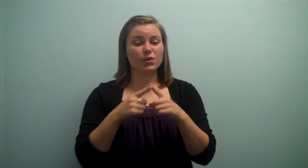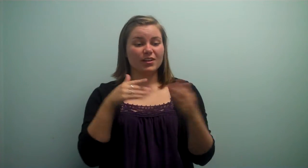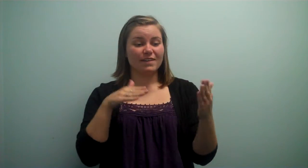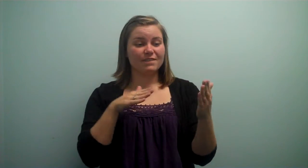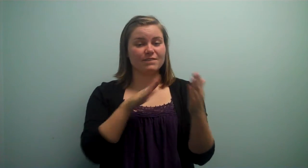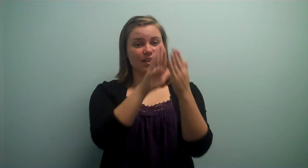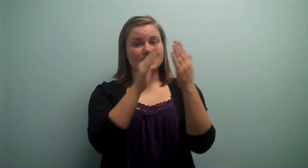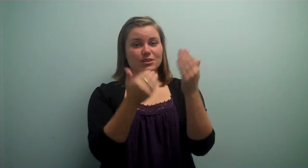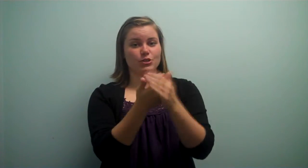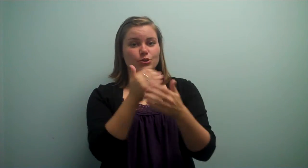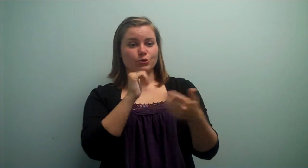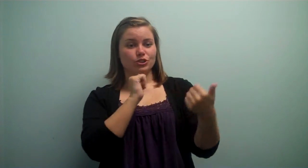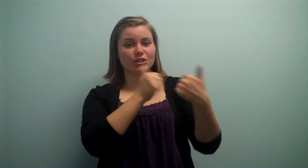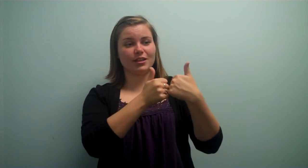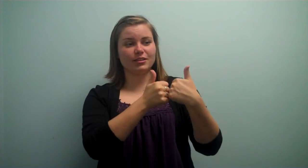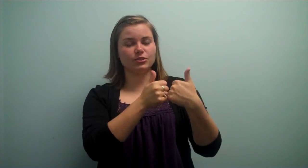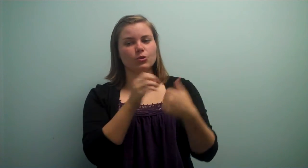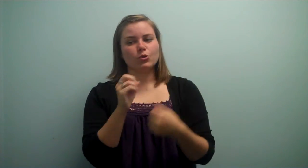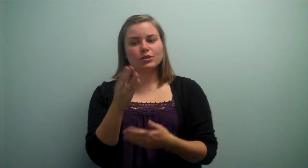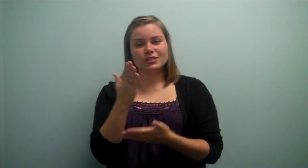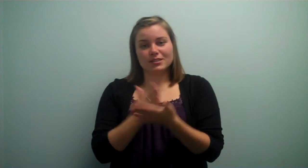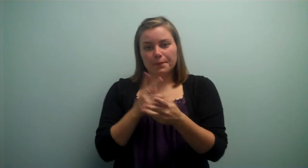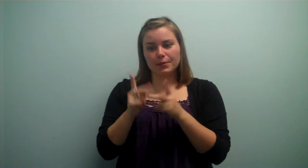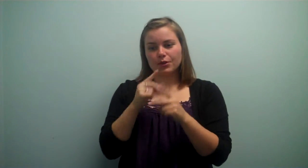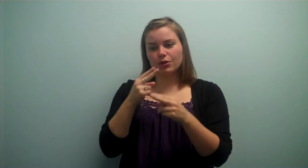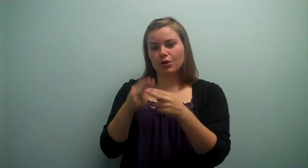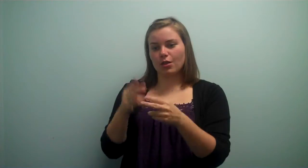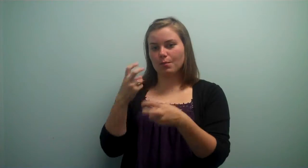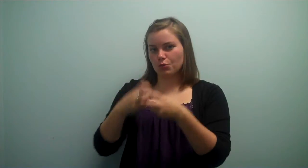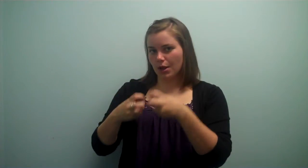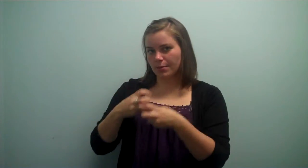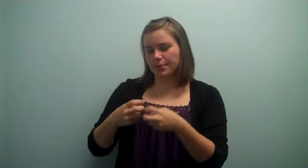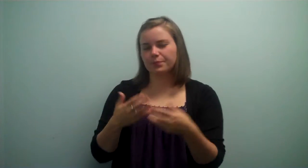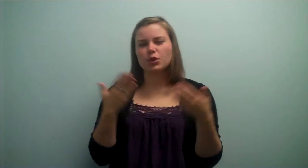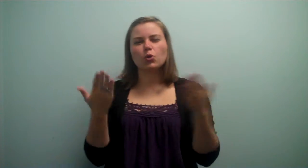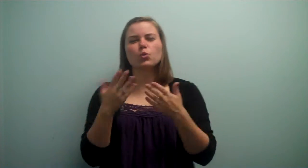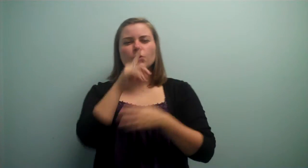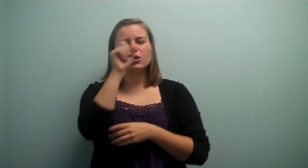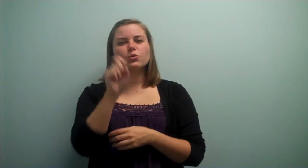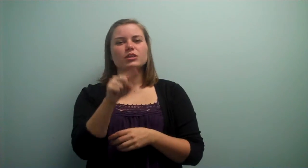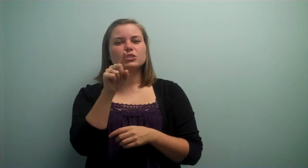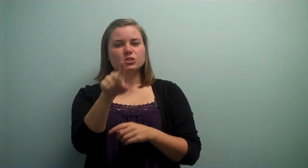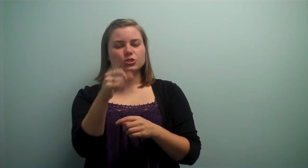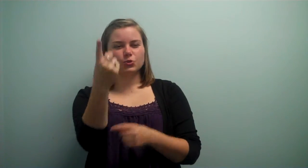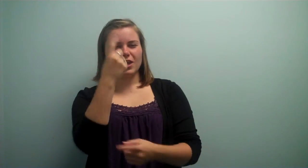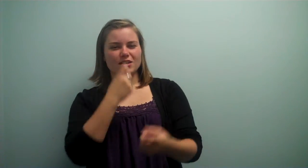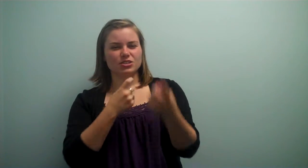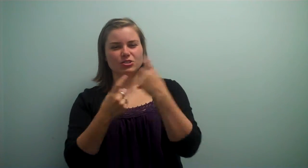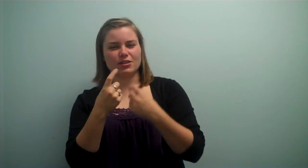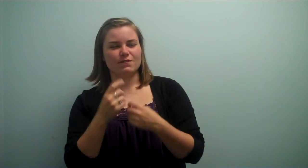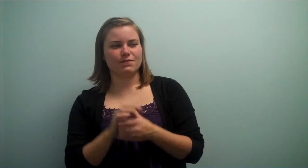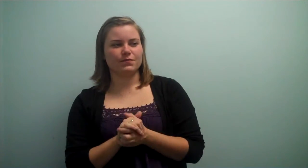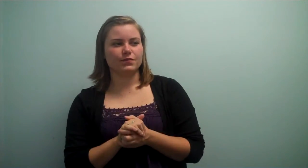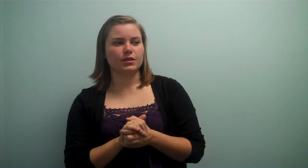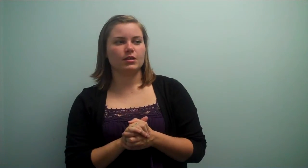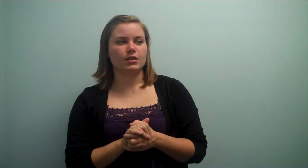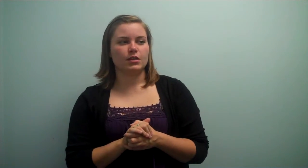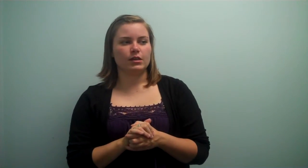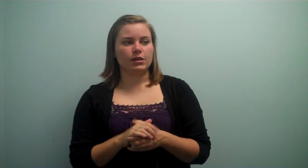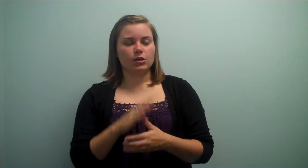challenge, or what some people call a problem, what kind of questions do you ask yourself? Do you ask, what could I